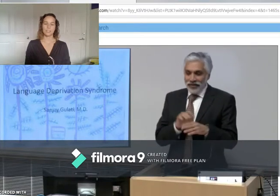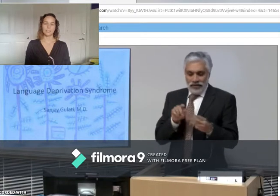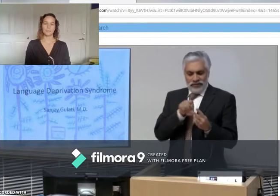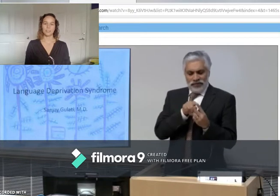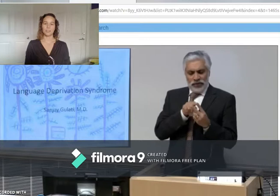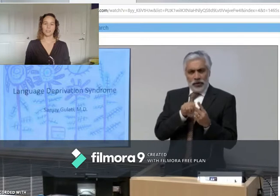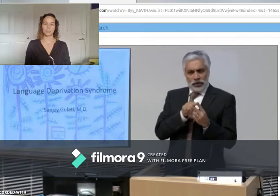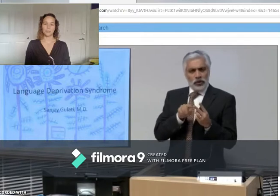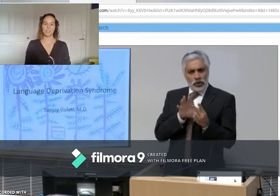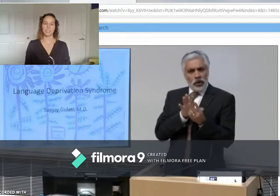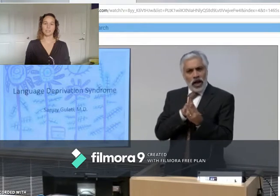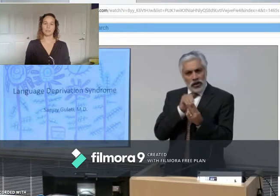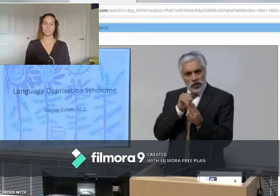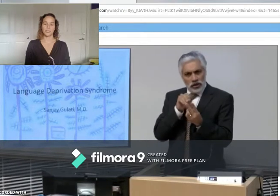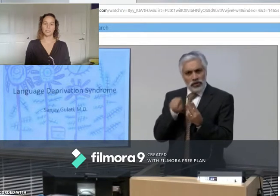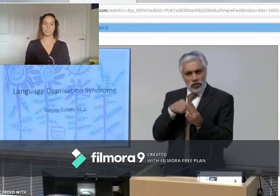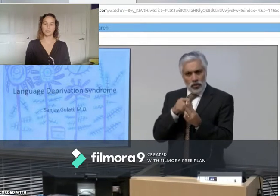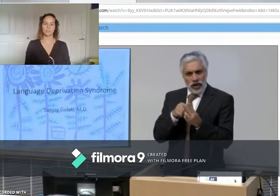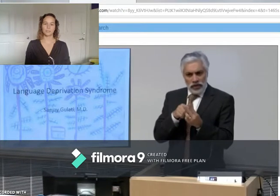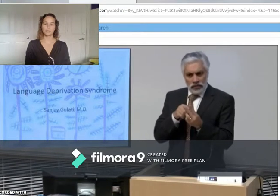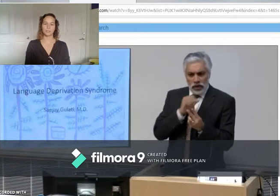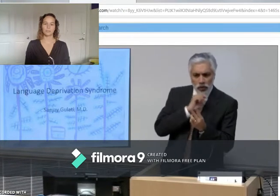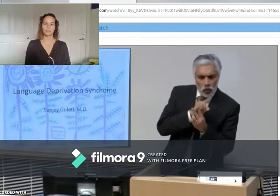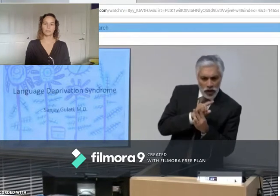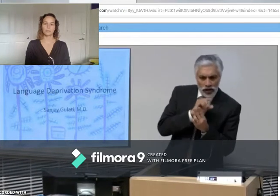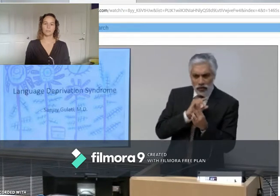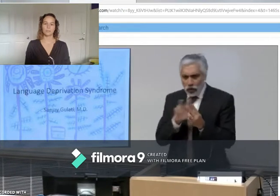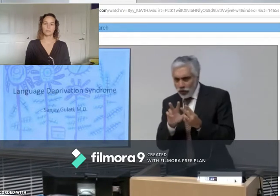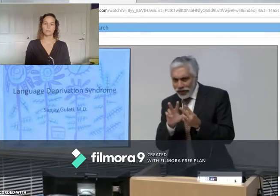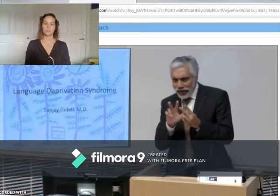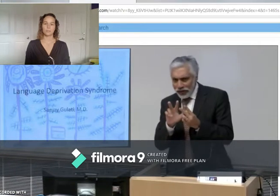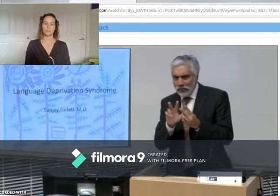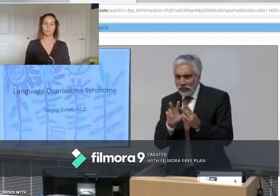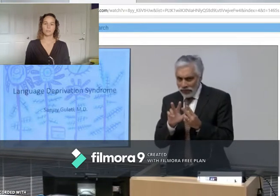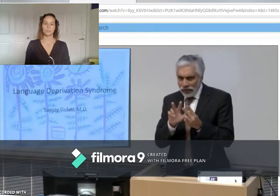In fact, it's my third language. My second language is English.